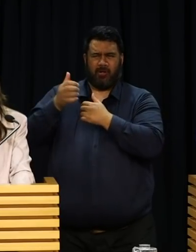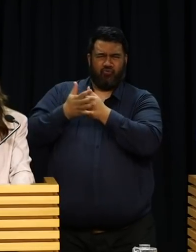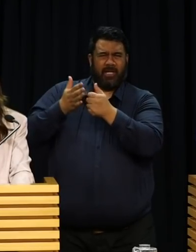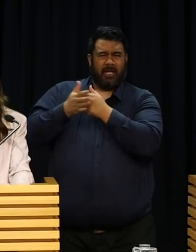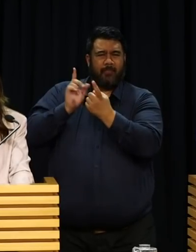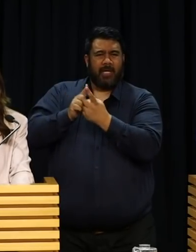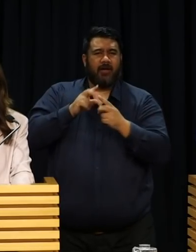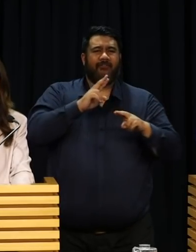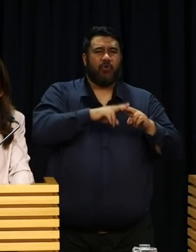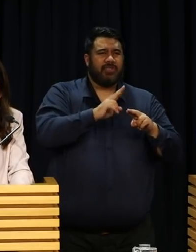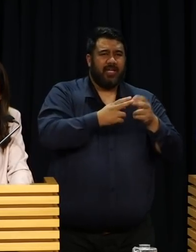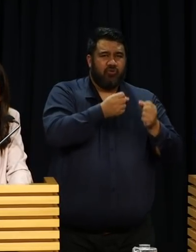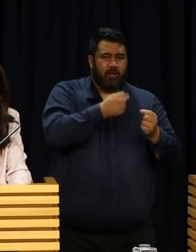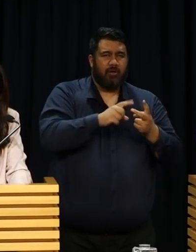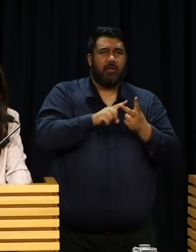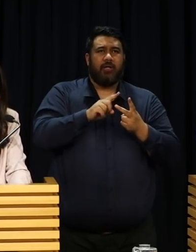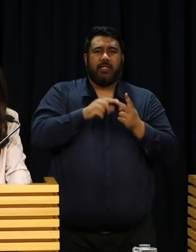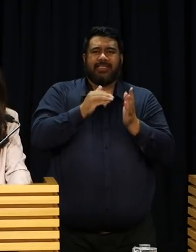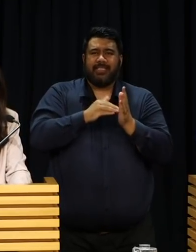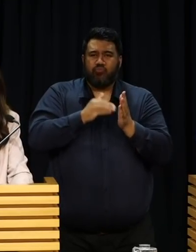Zespri, Fonterra, and so on.